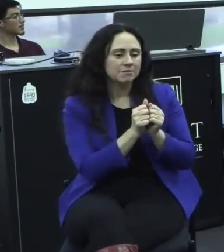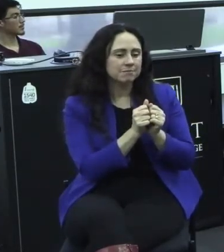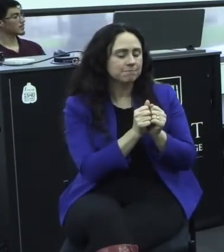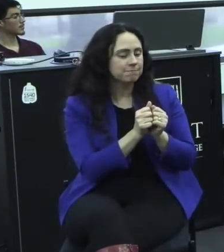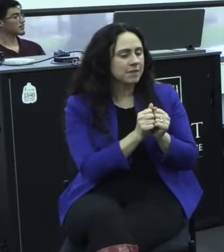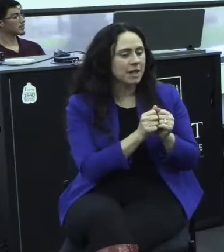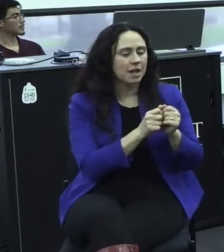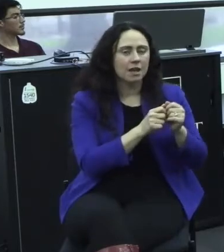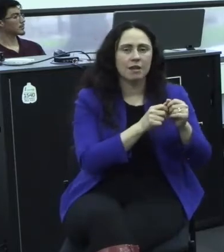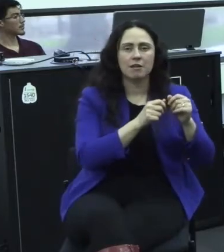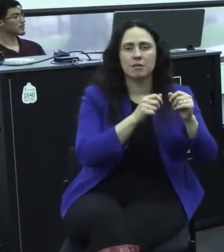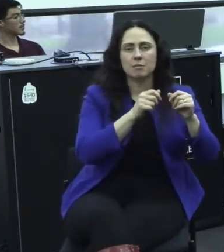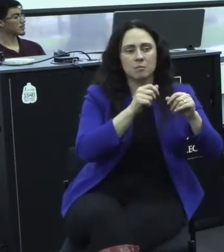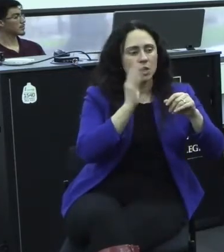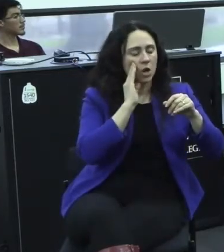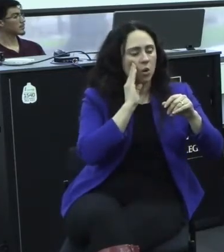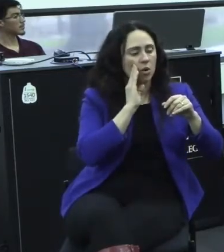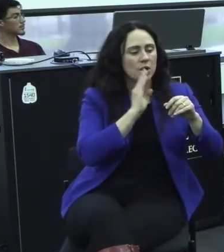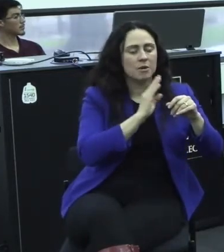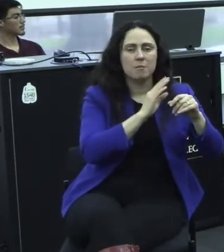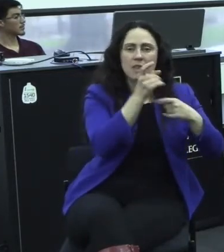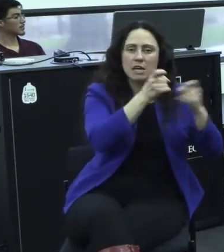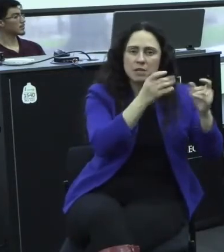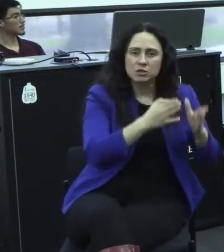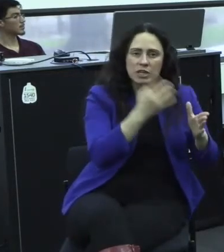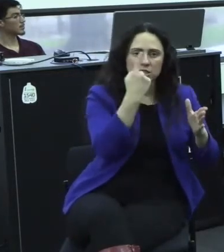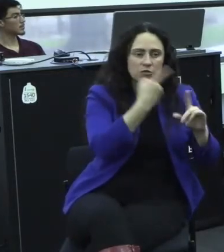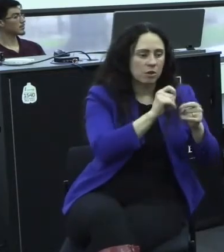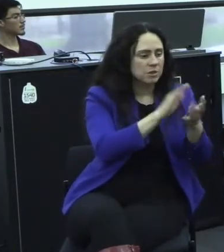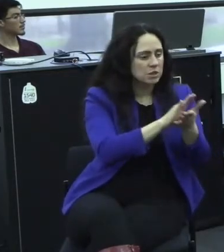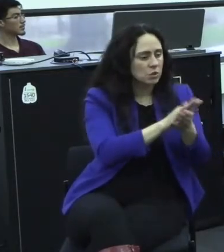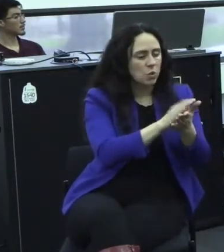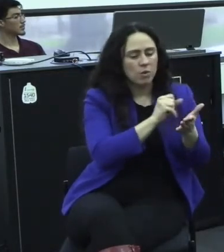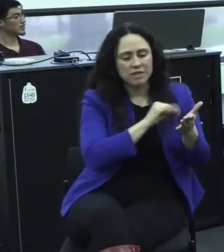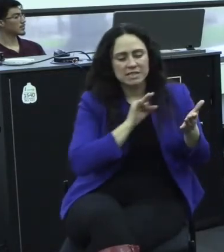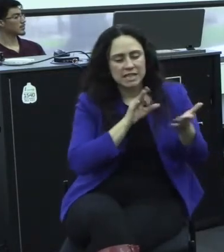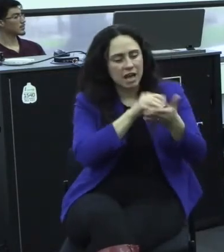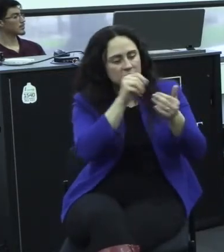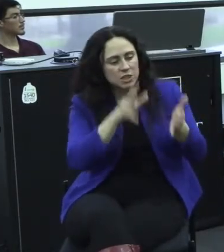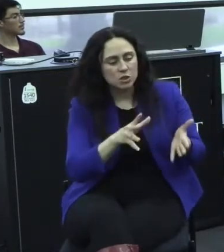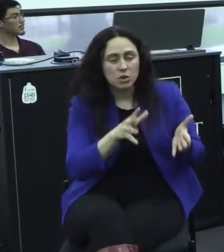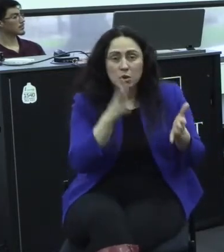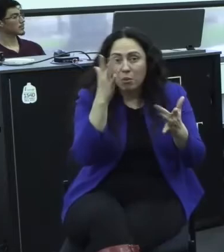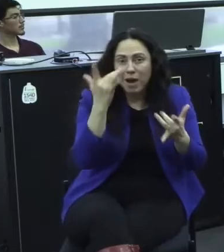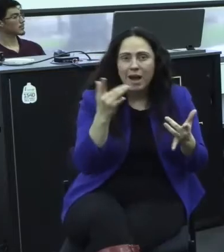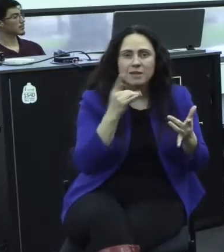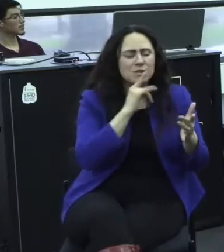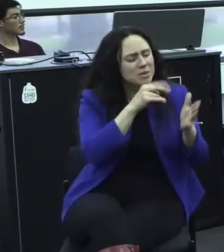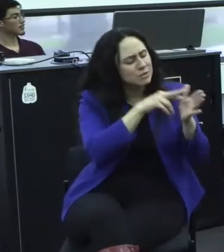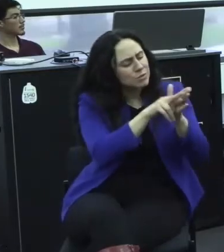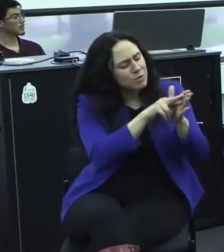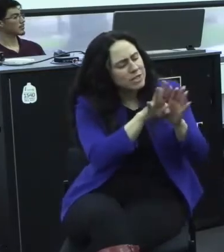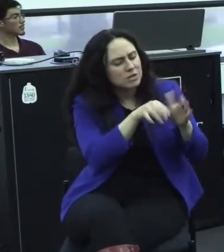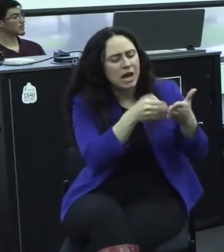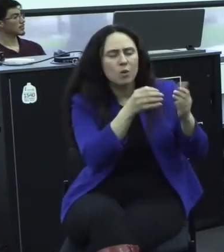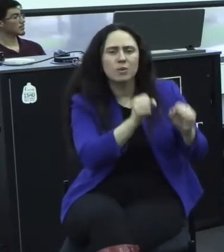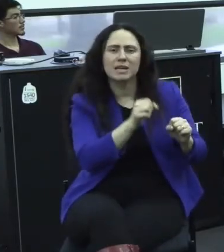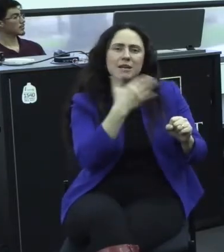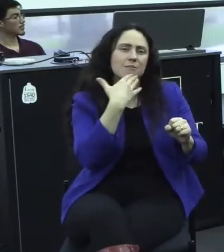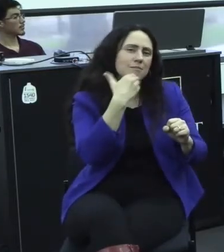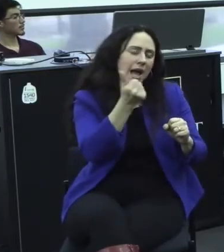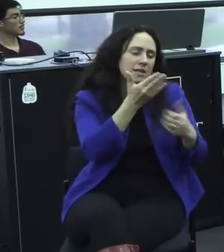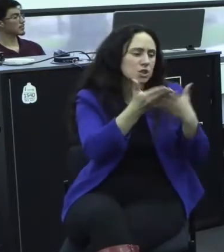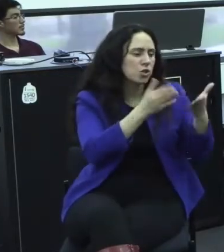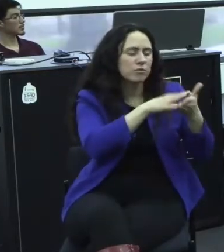the administration, with the staff, with the students, in order to research how we can best